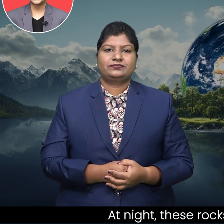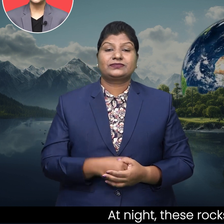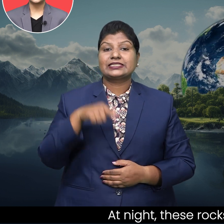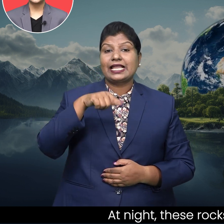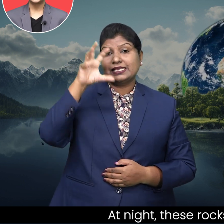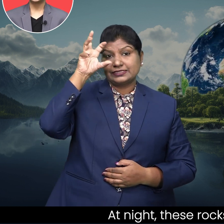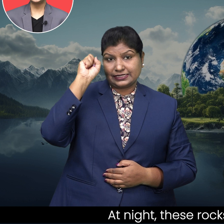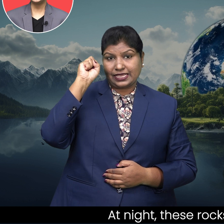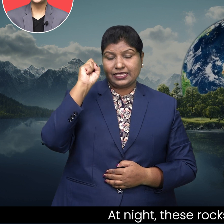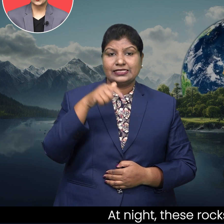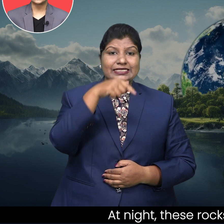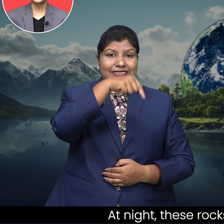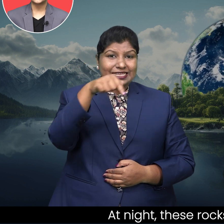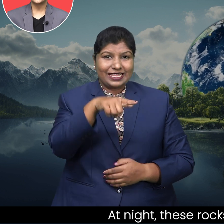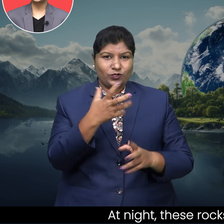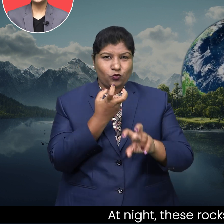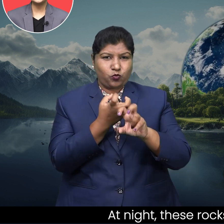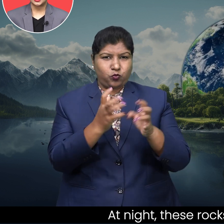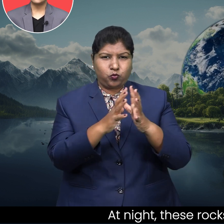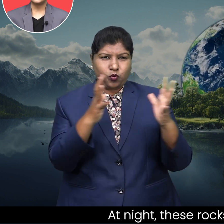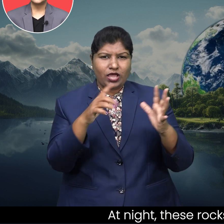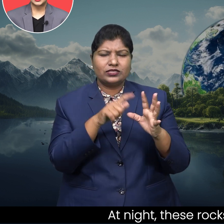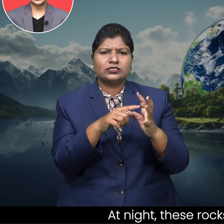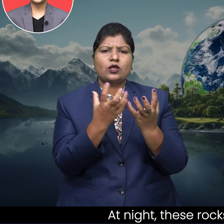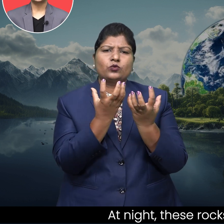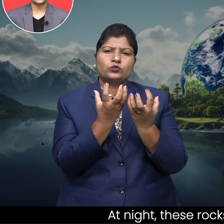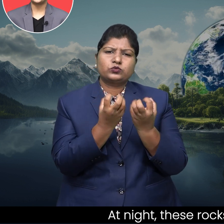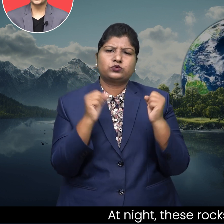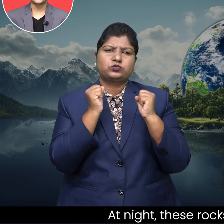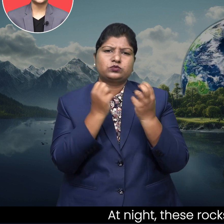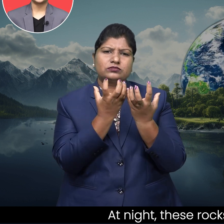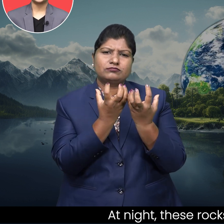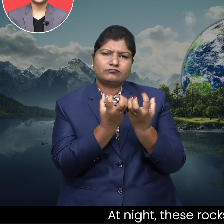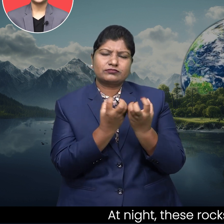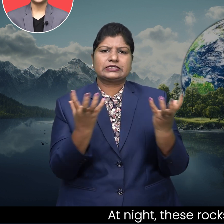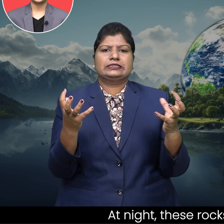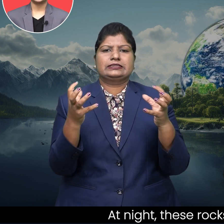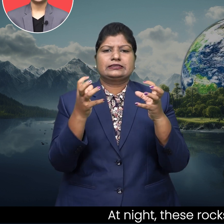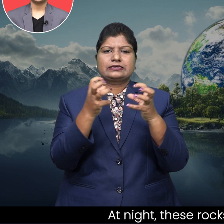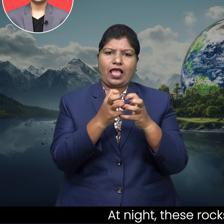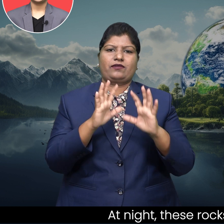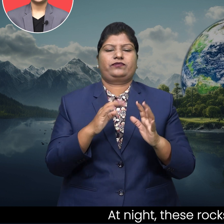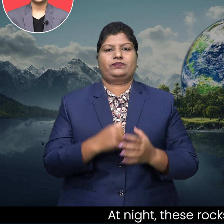At night, these rocks cool down and contract.